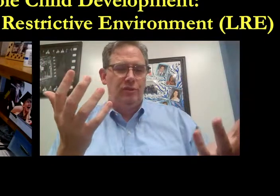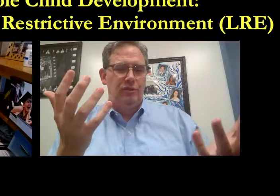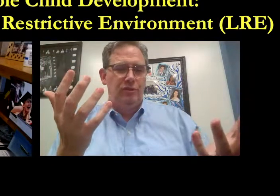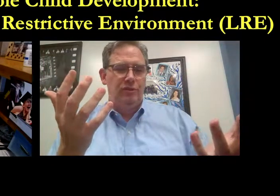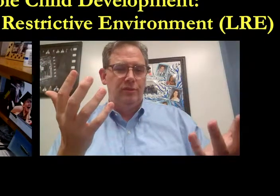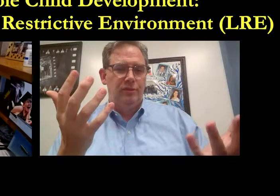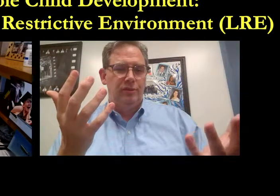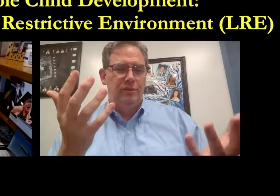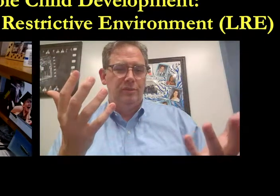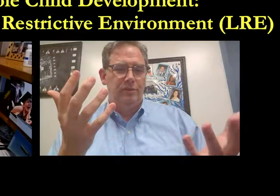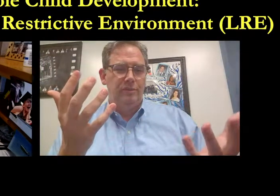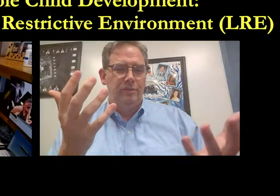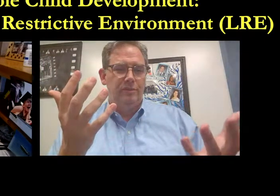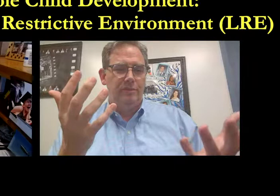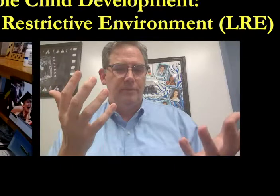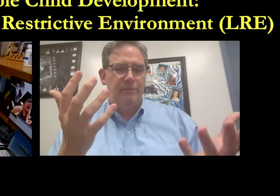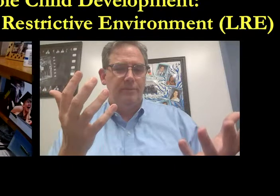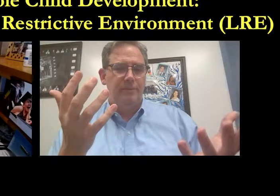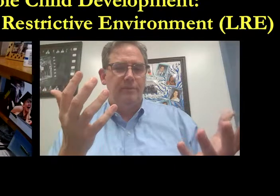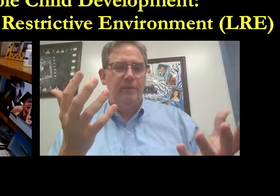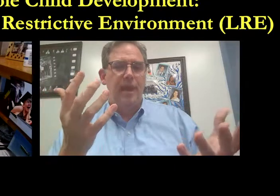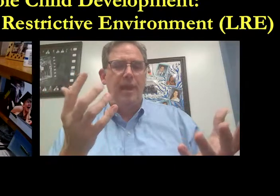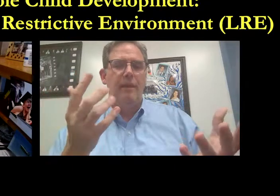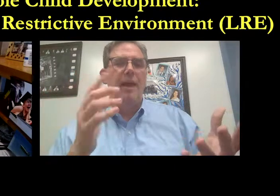He missed out on so much.